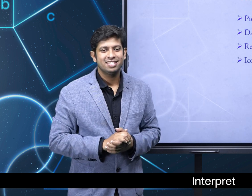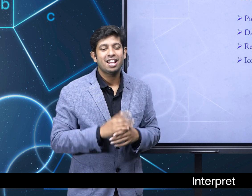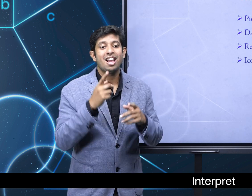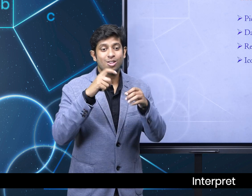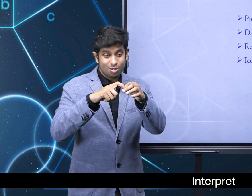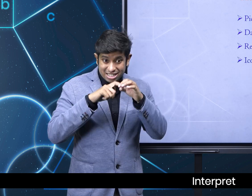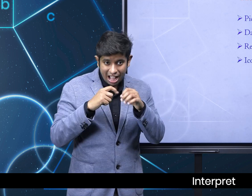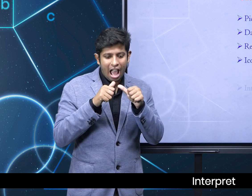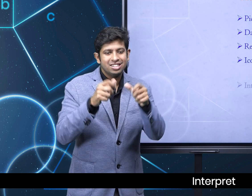interpret,